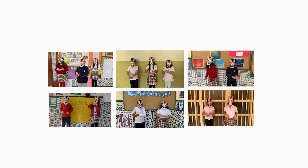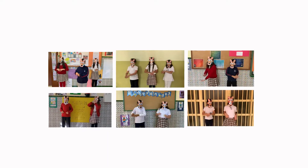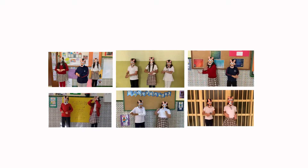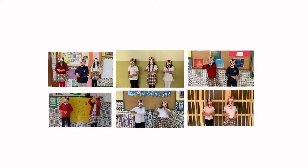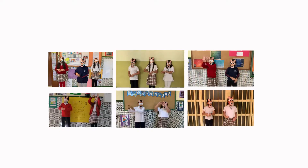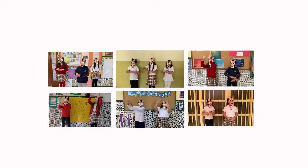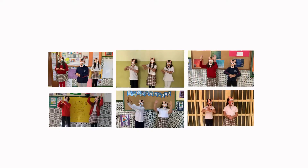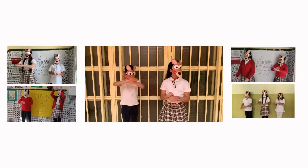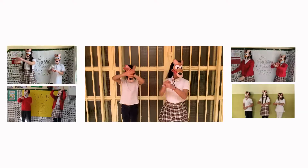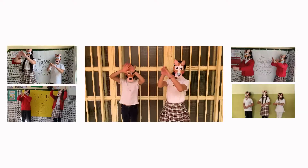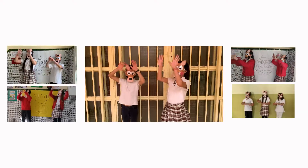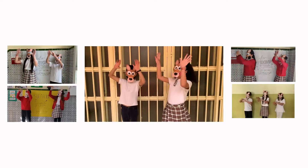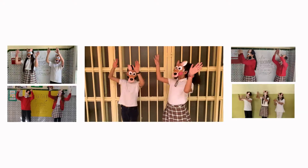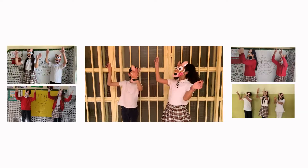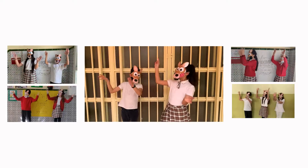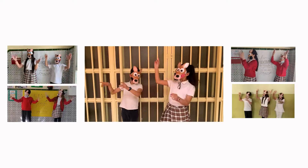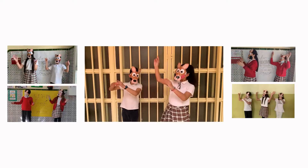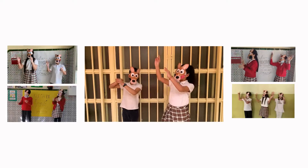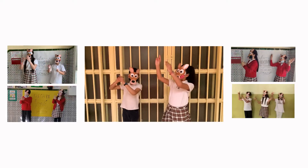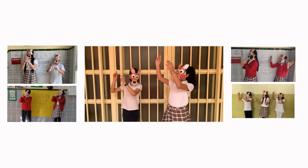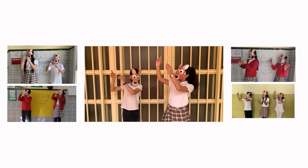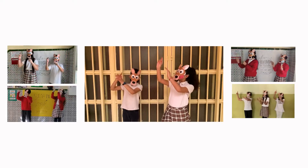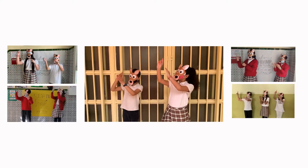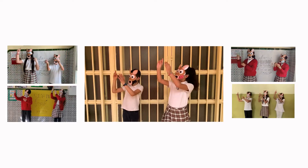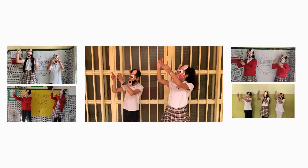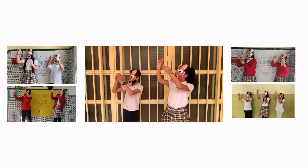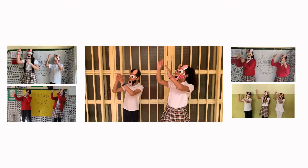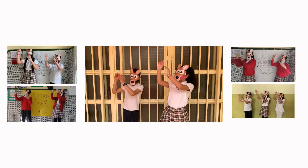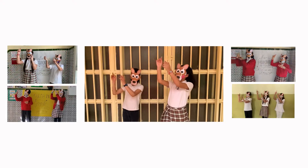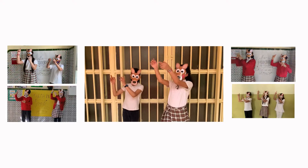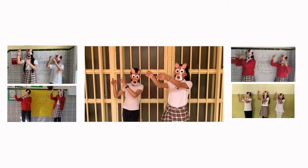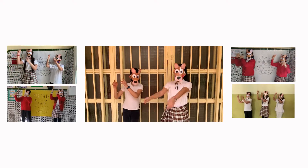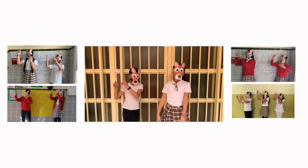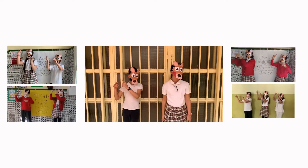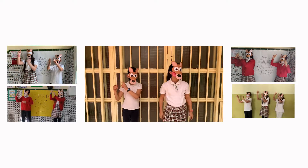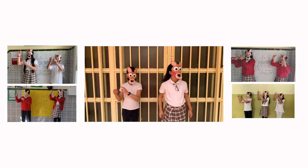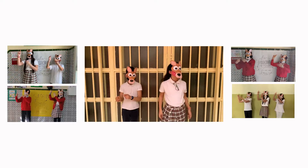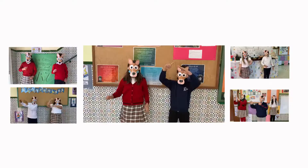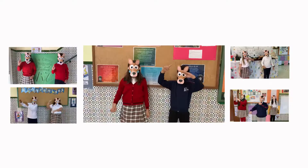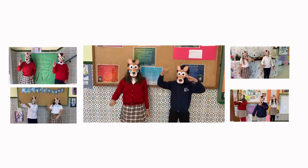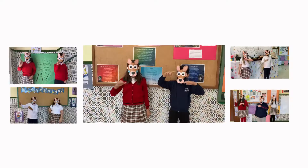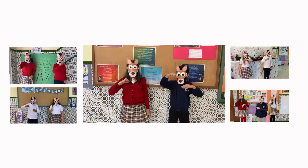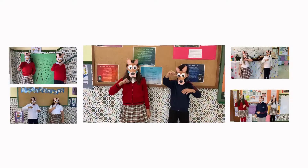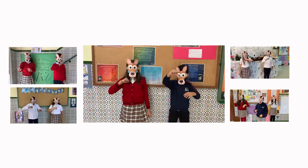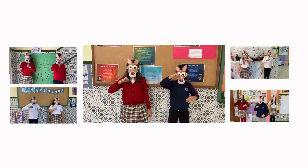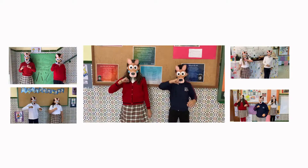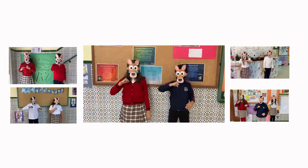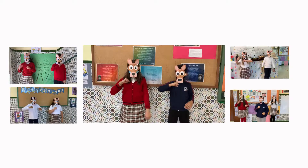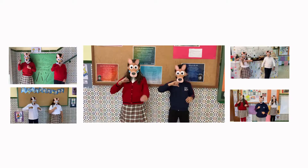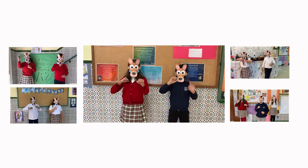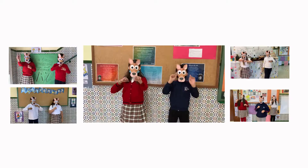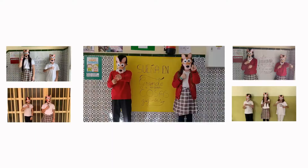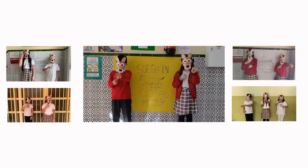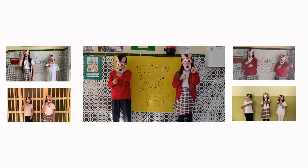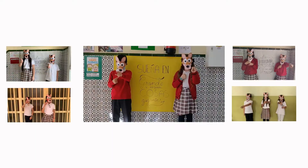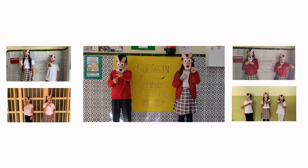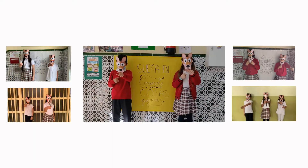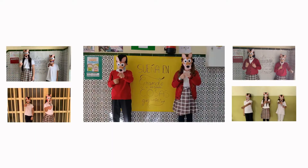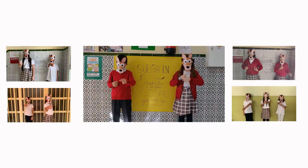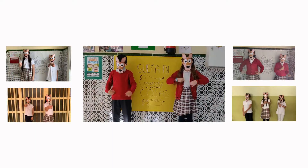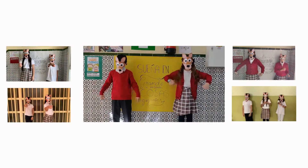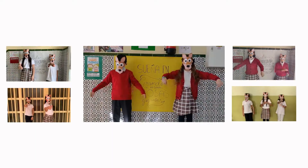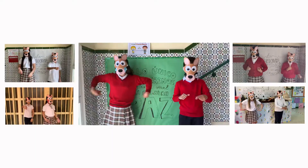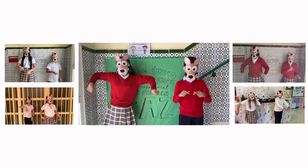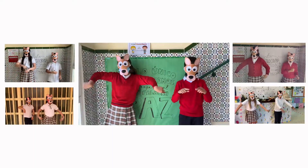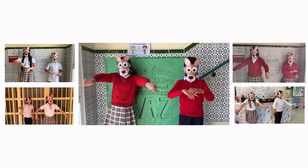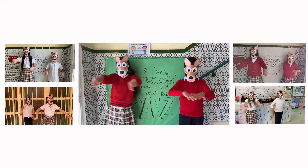and sing with one voice I am, you